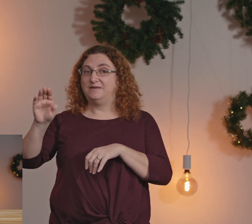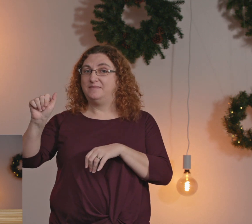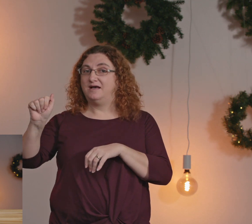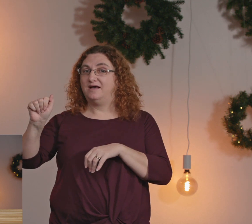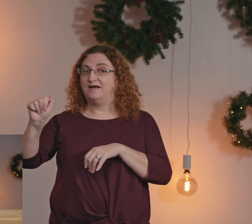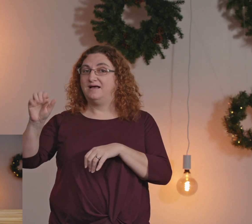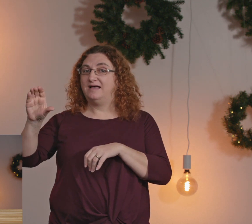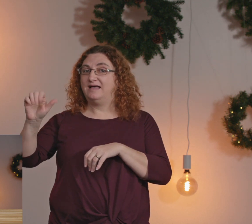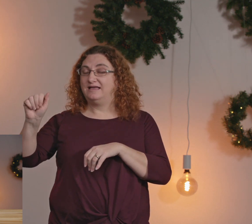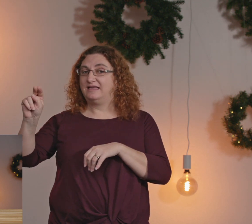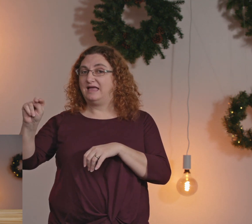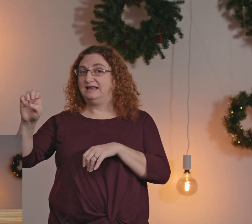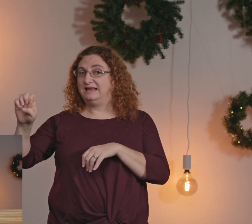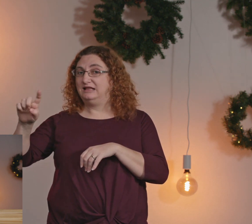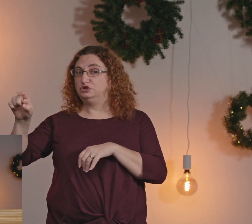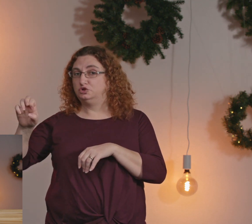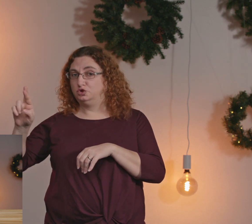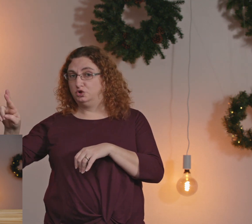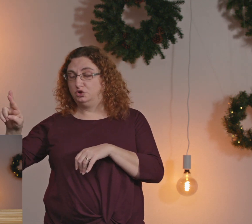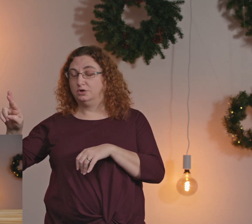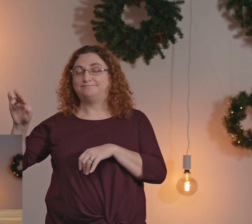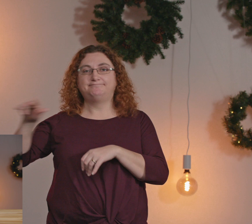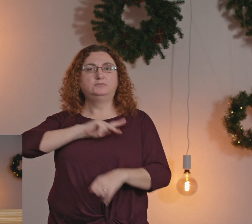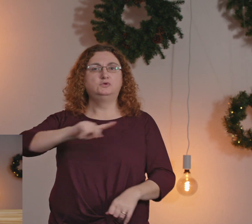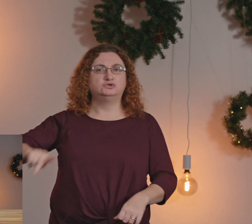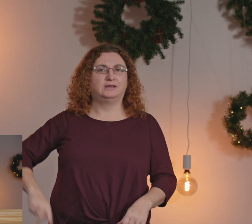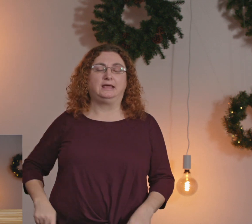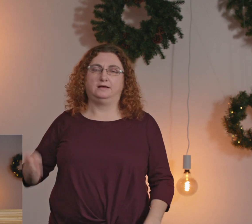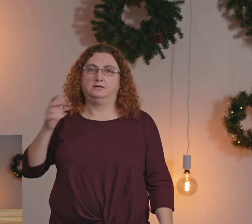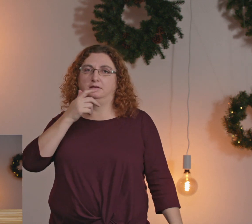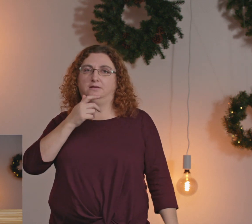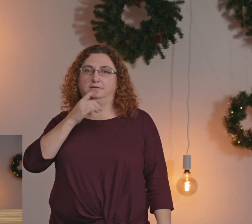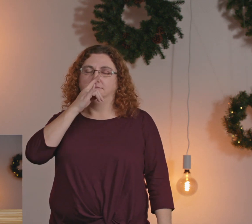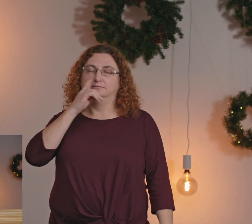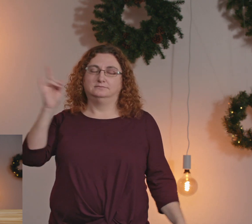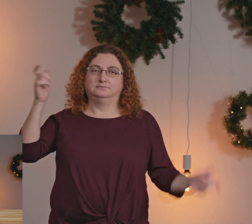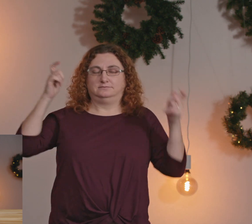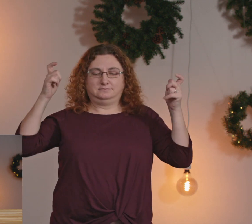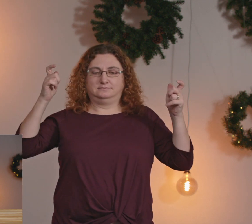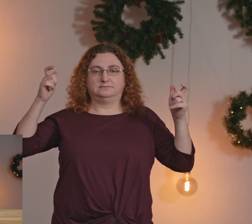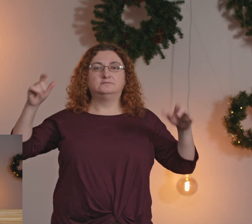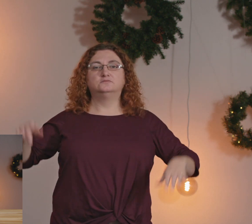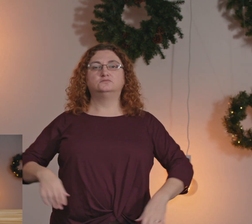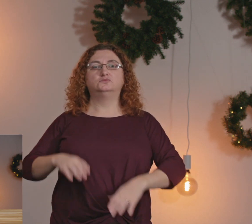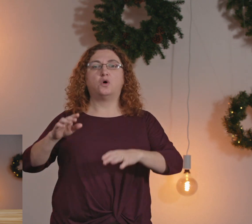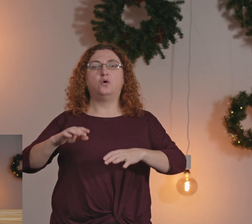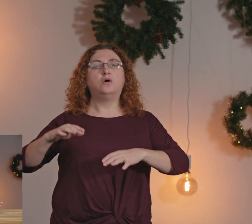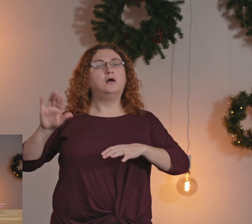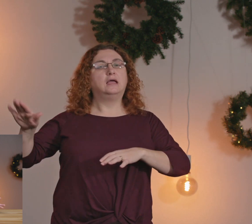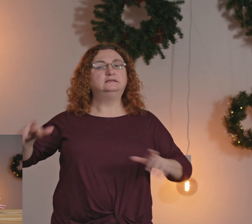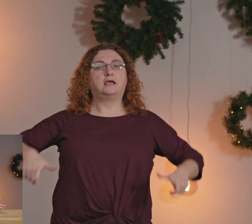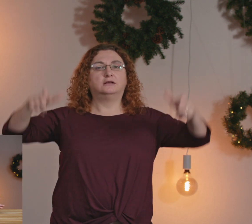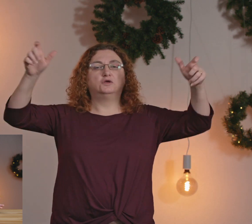thought pretty highly of himself. He went out on the edge of his kingdom, looking down at it from his castle, I guess, and he just said,